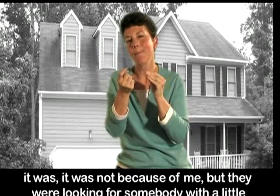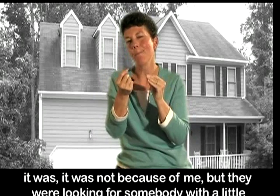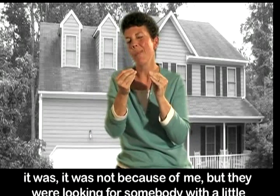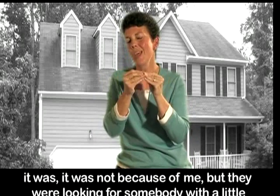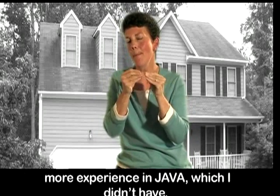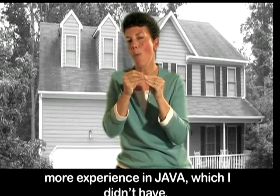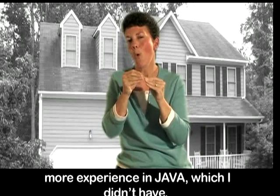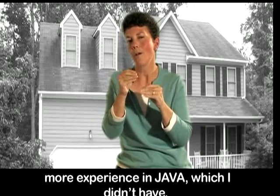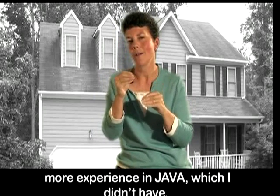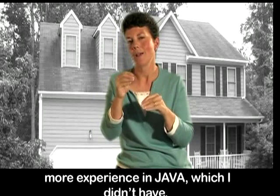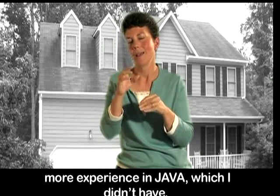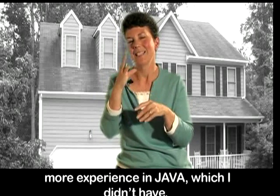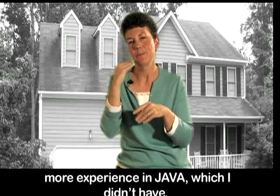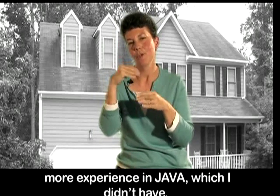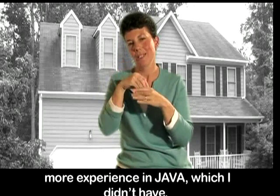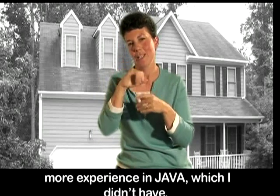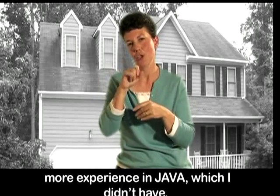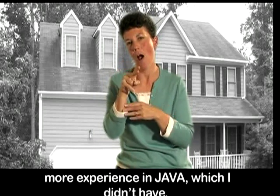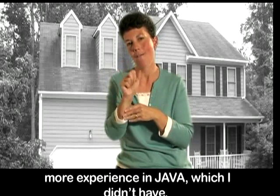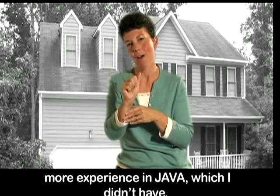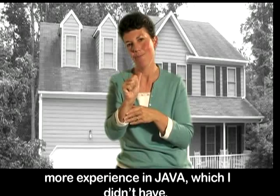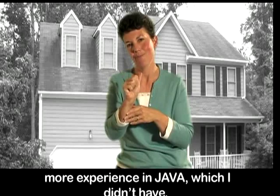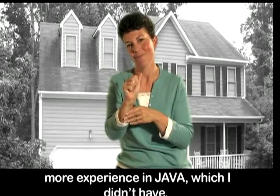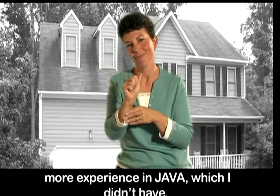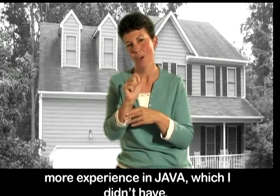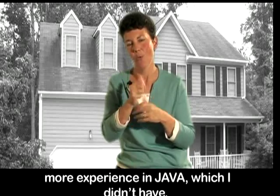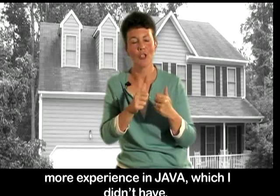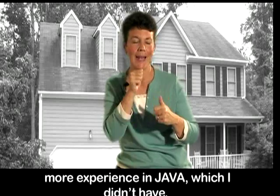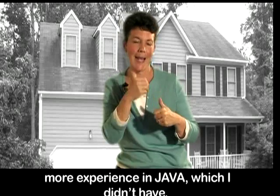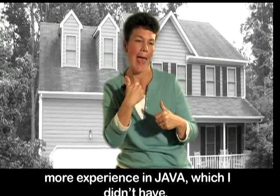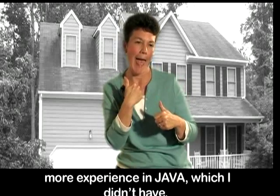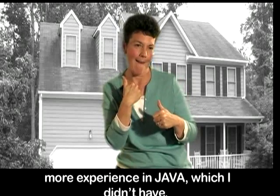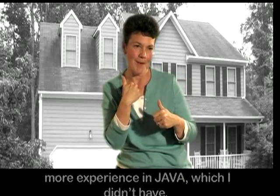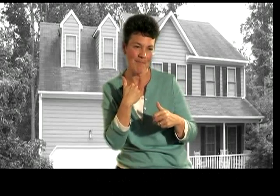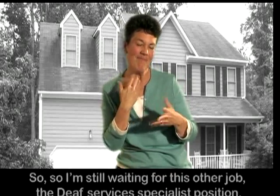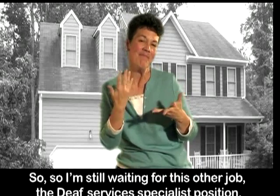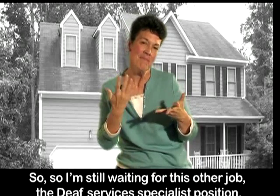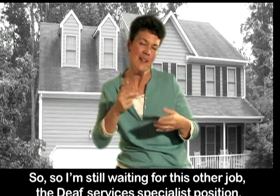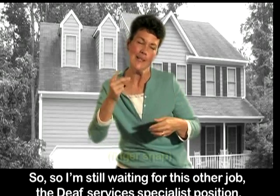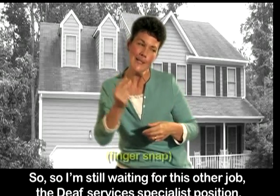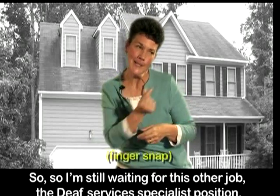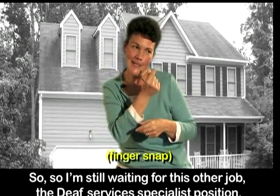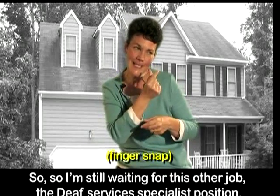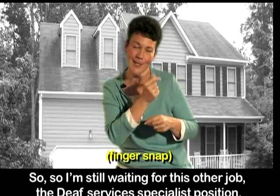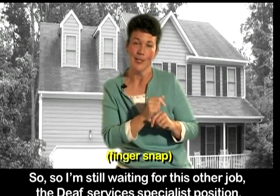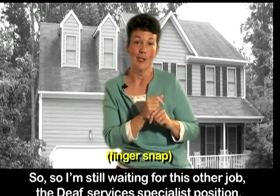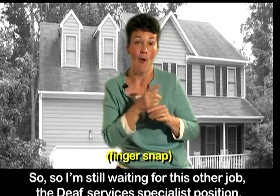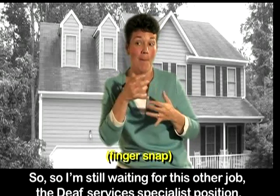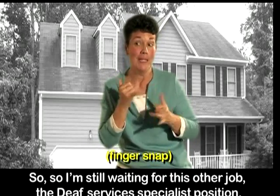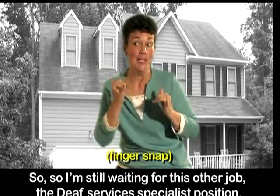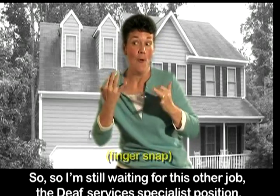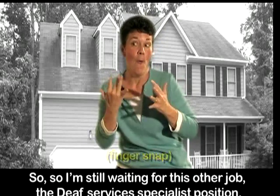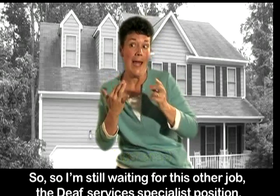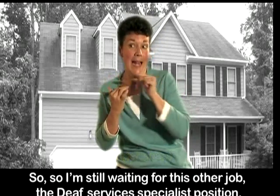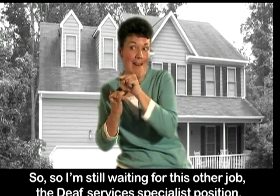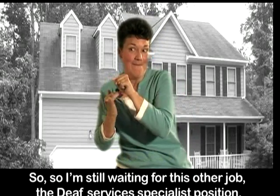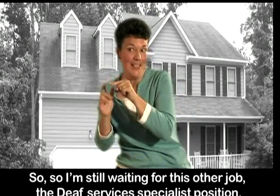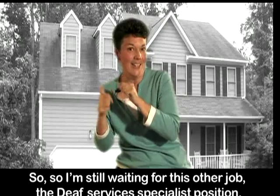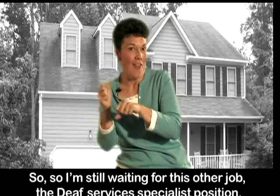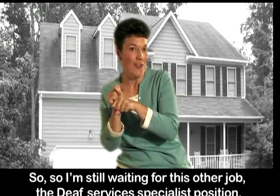a little more experience in Java, which I didn't have. So I'm still waiting for this other